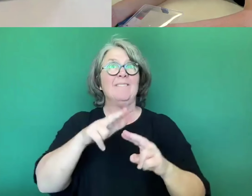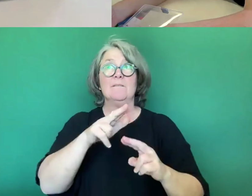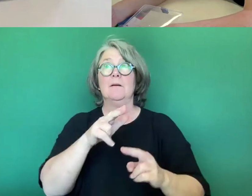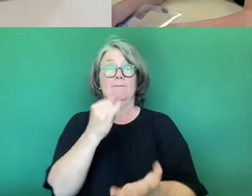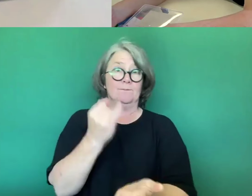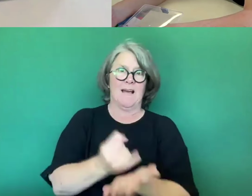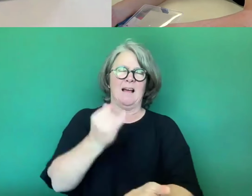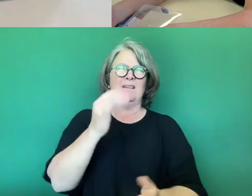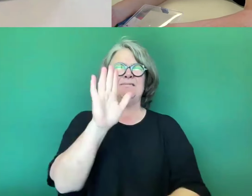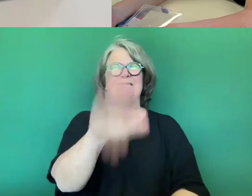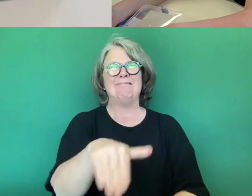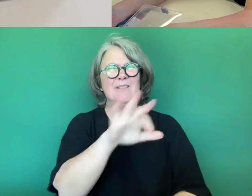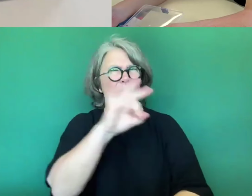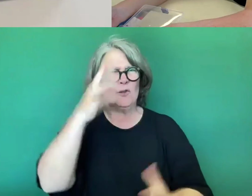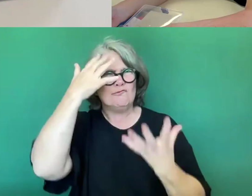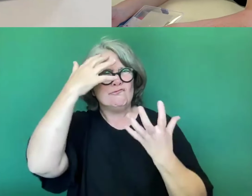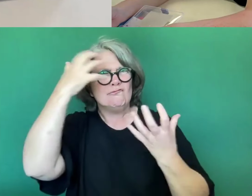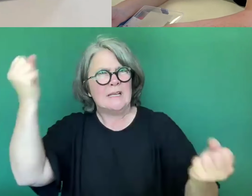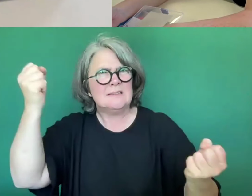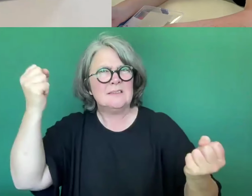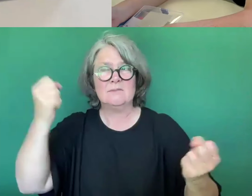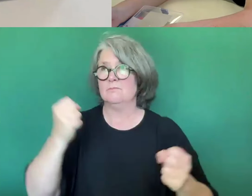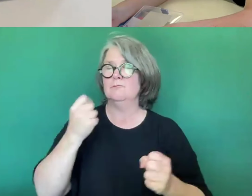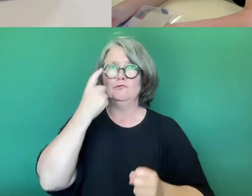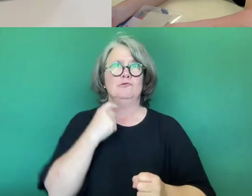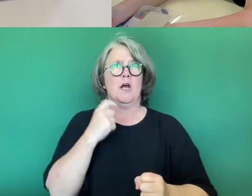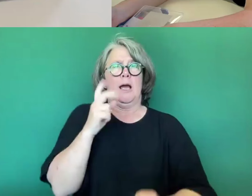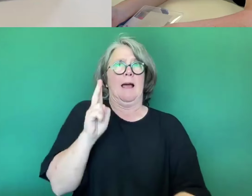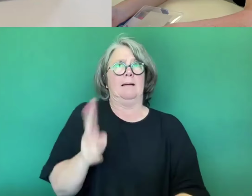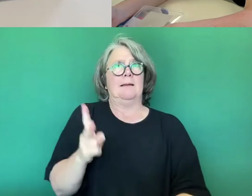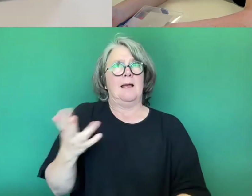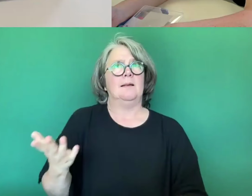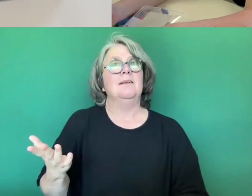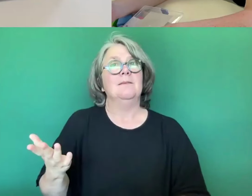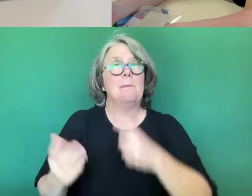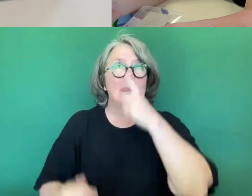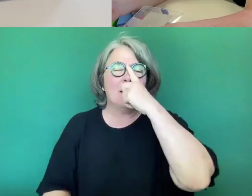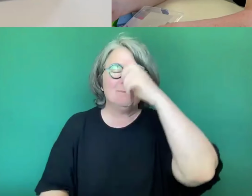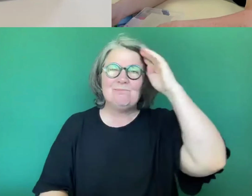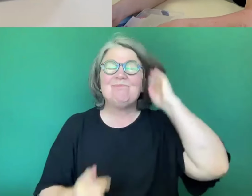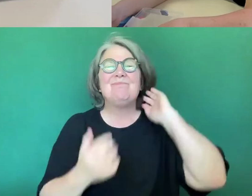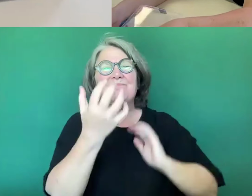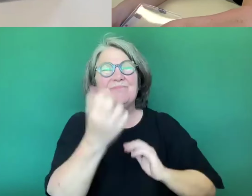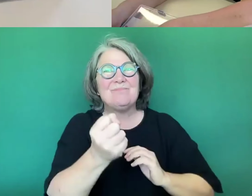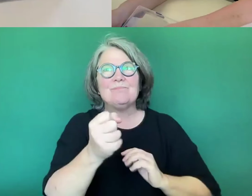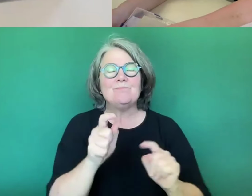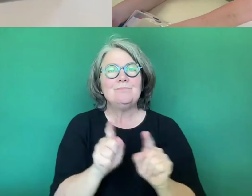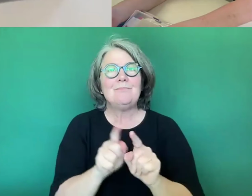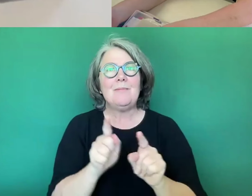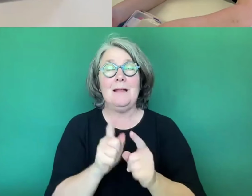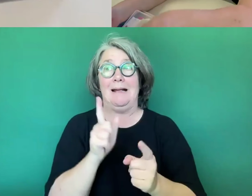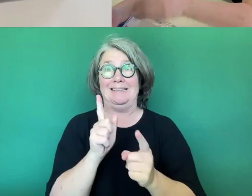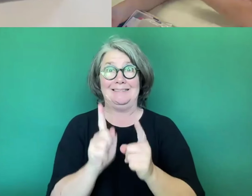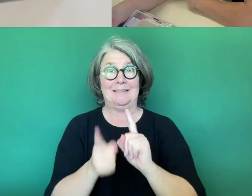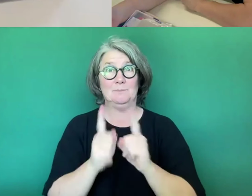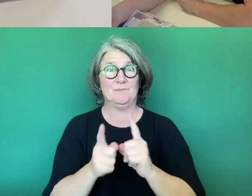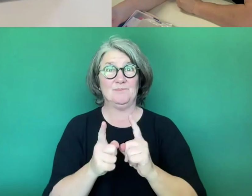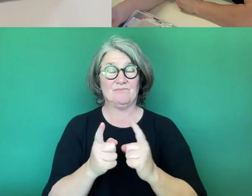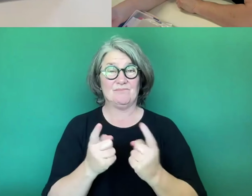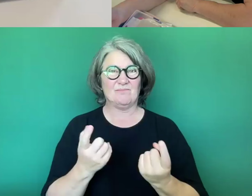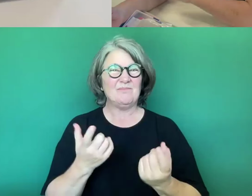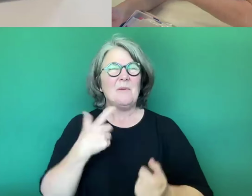make another one would be my suggestion. There are certain number of times that you just get things, and because they're really